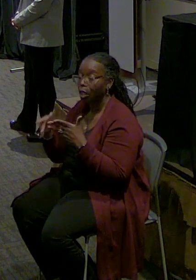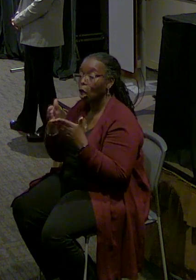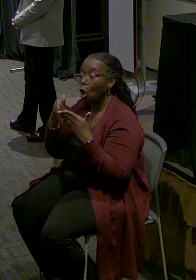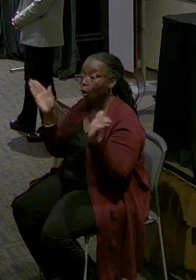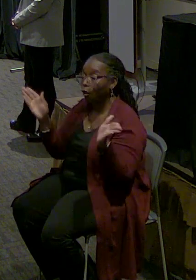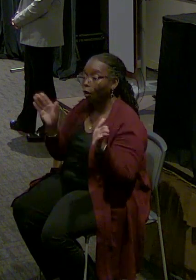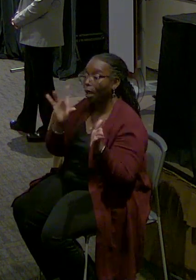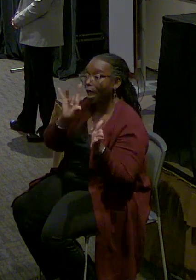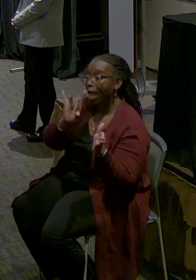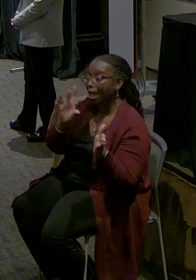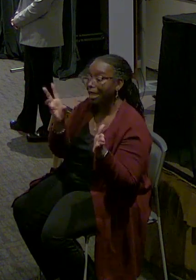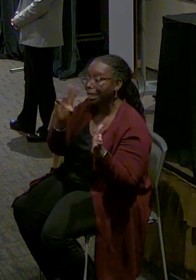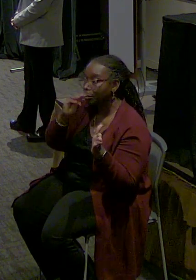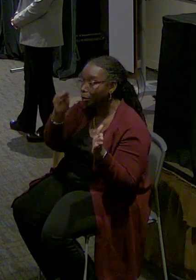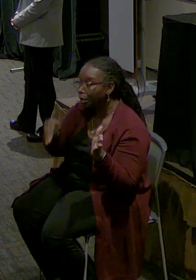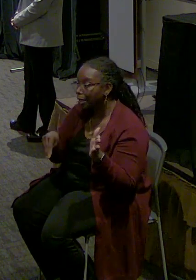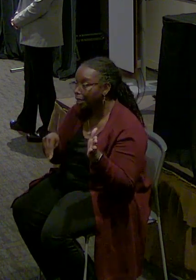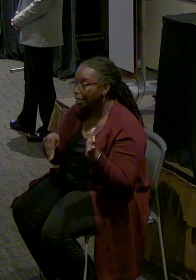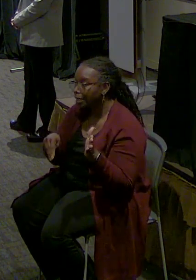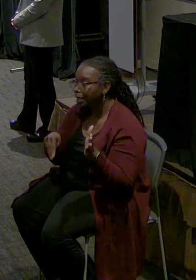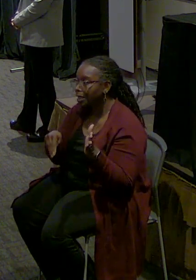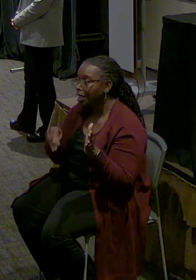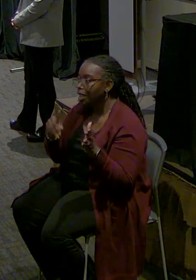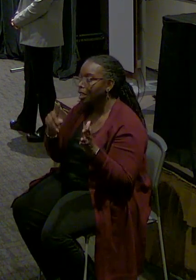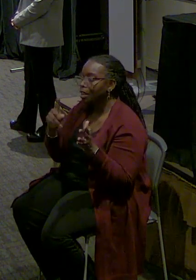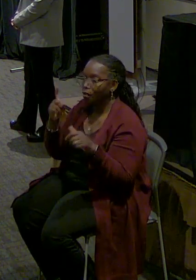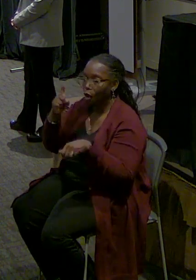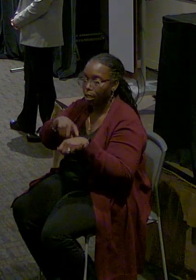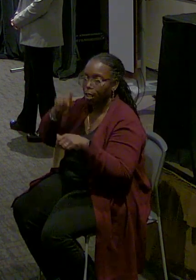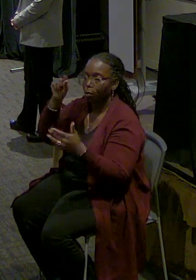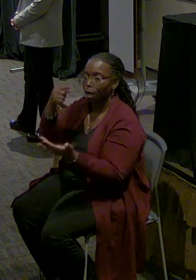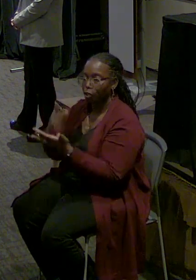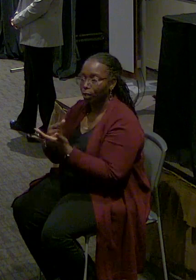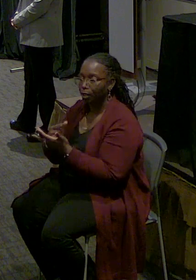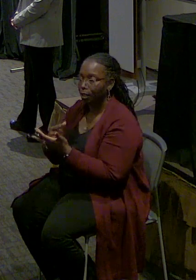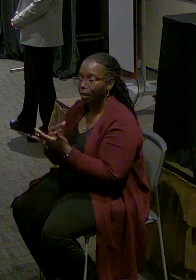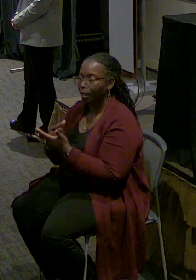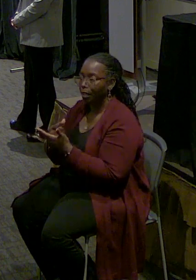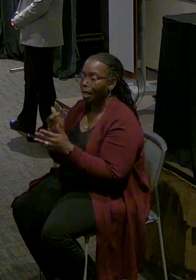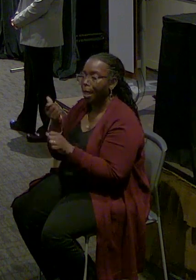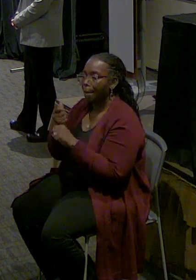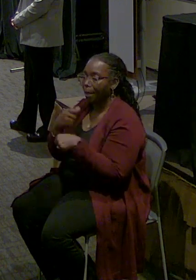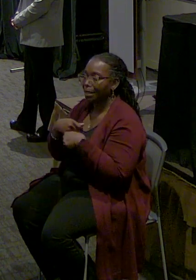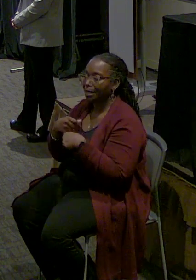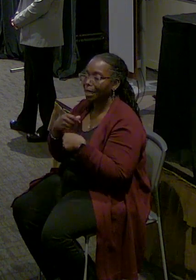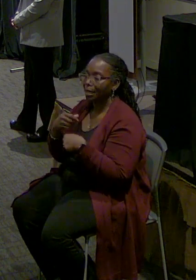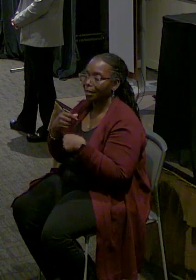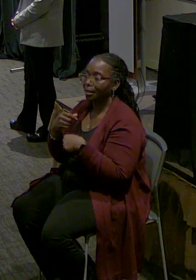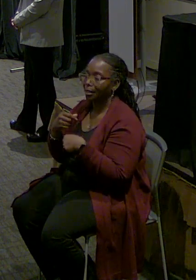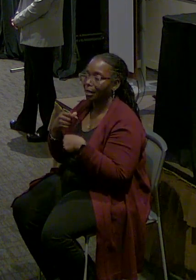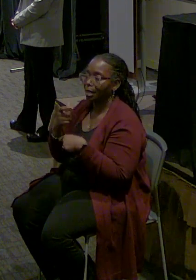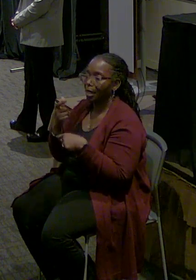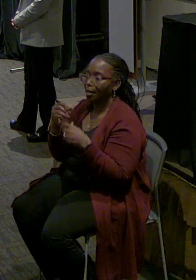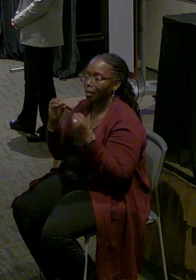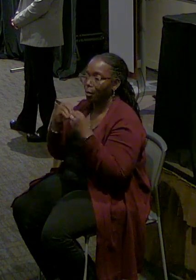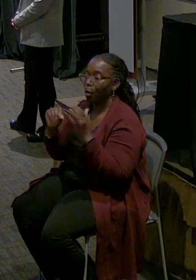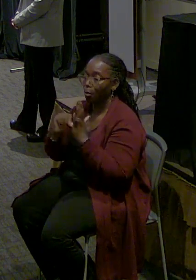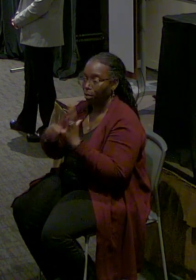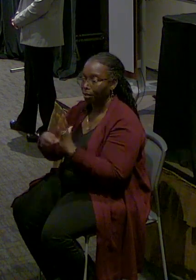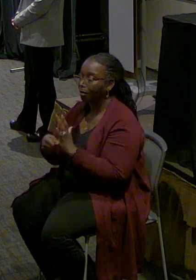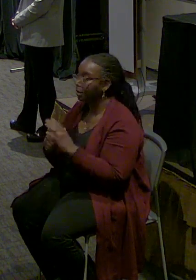Overall, it's only 86% of on-time graduation. That's what makes that 98 even more impressive,